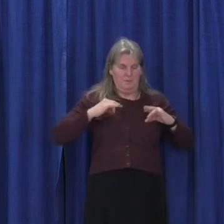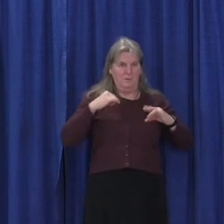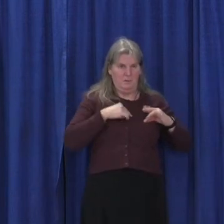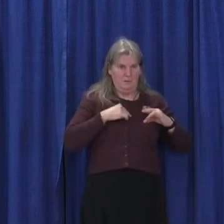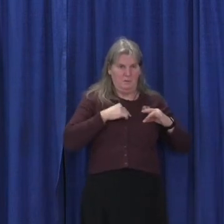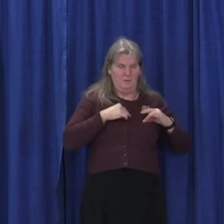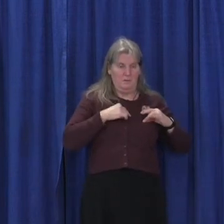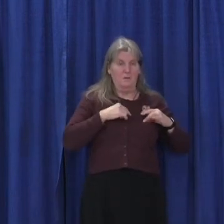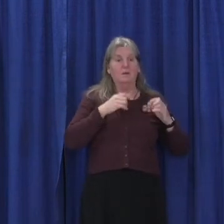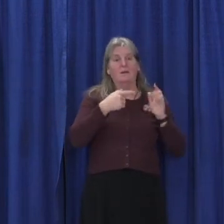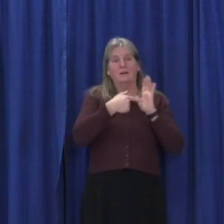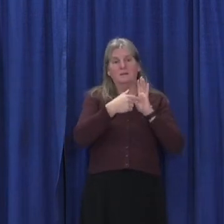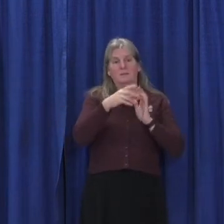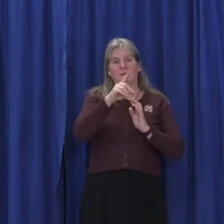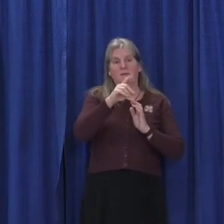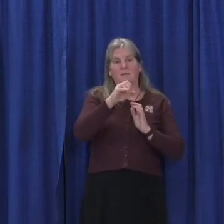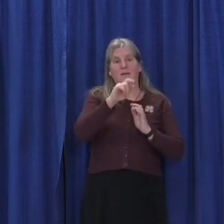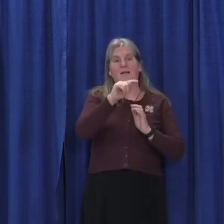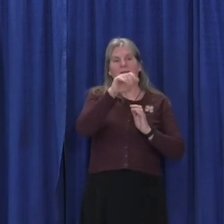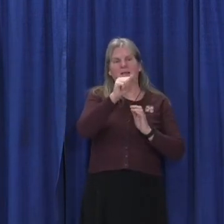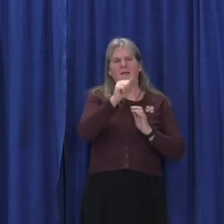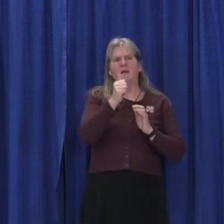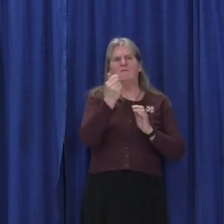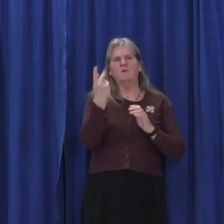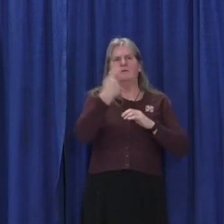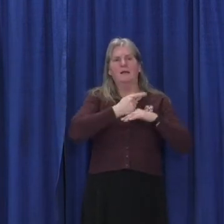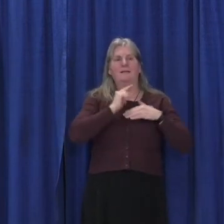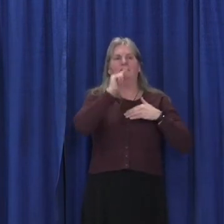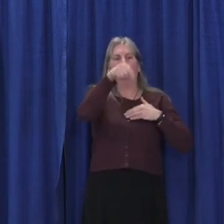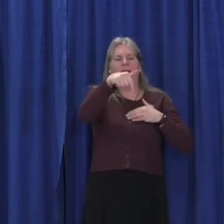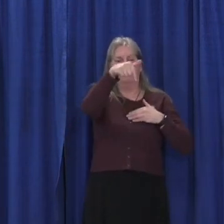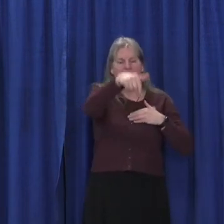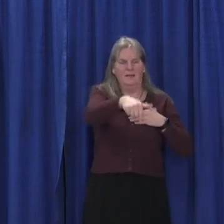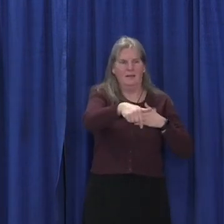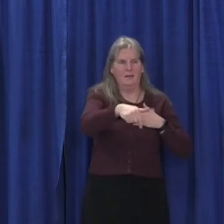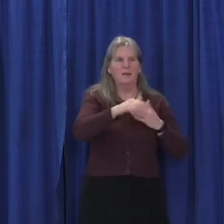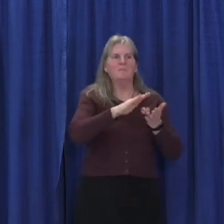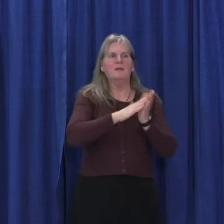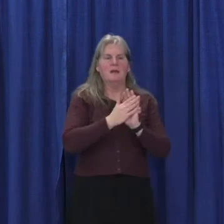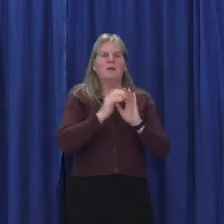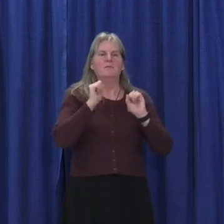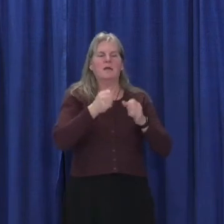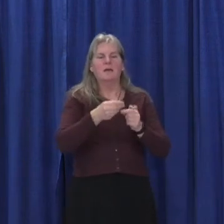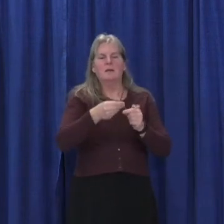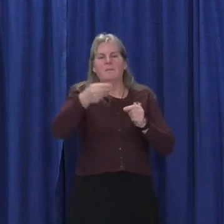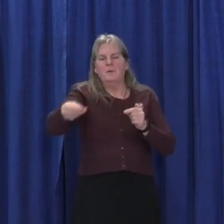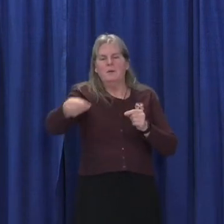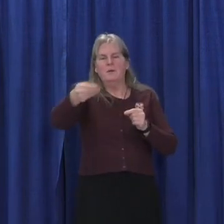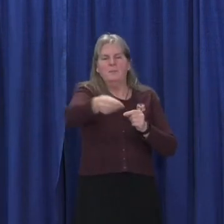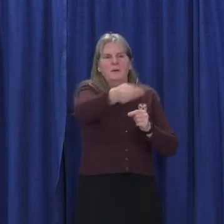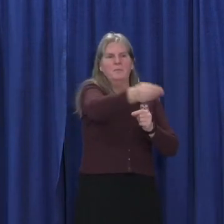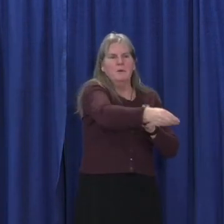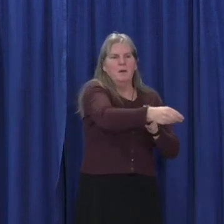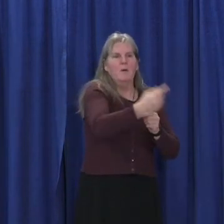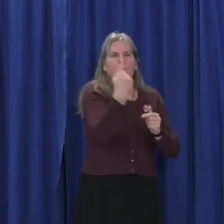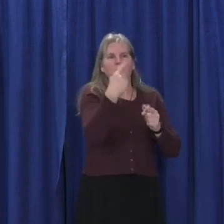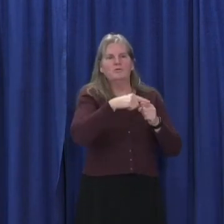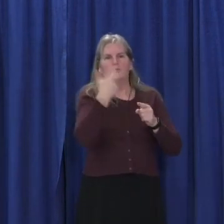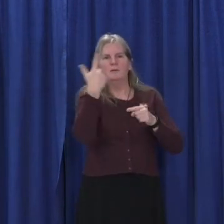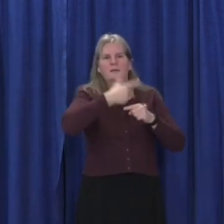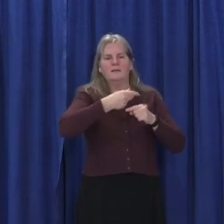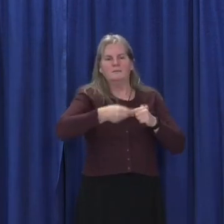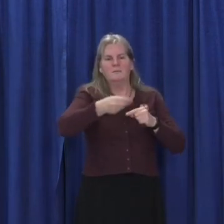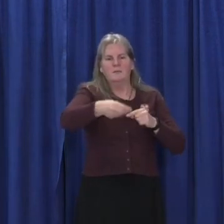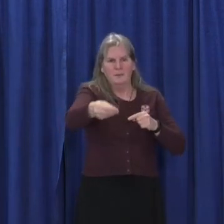With the Delta variant, a few days later, they become infectious, maybe 1, maybe 3. And a few more